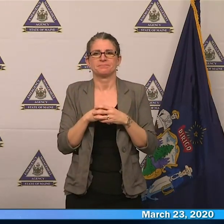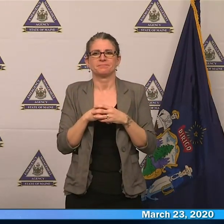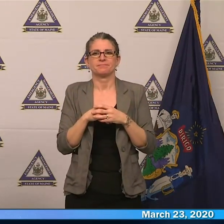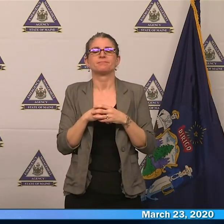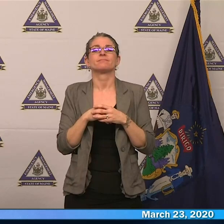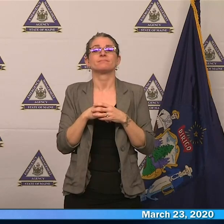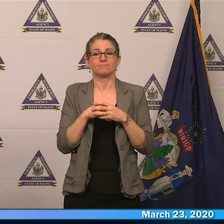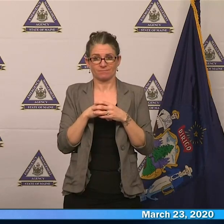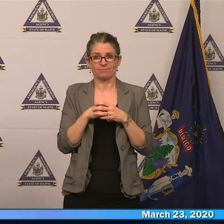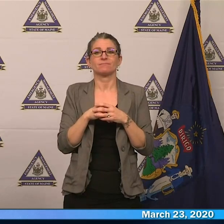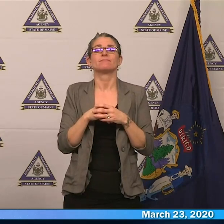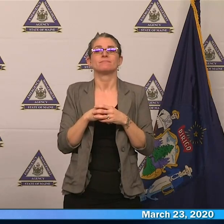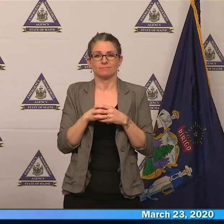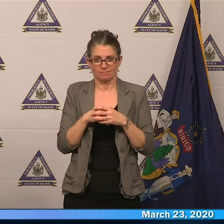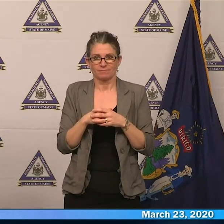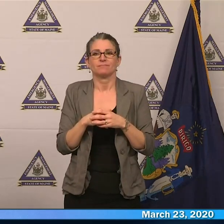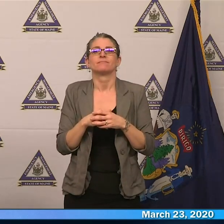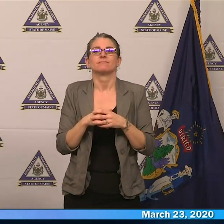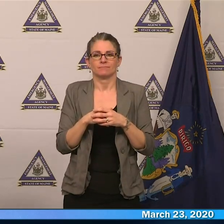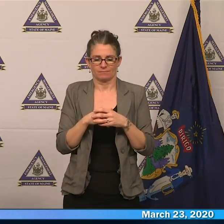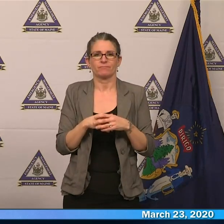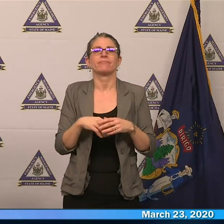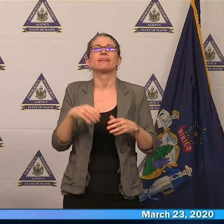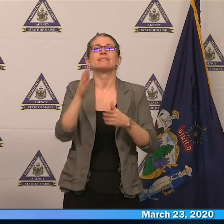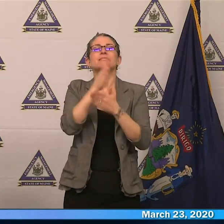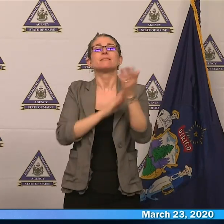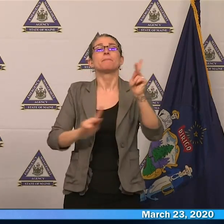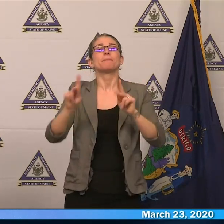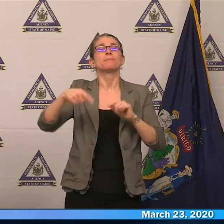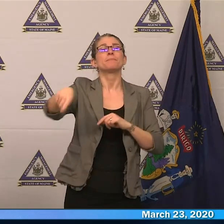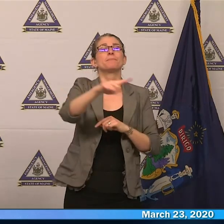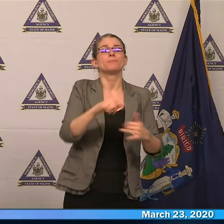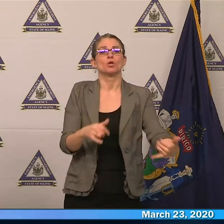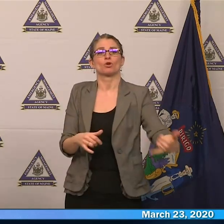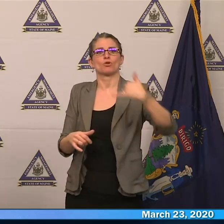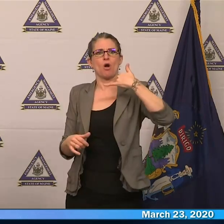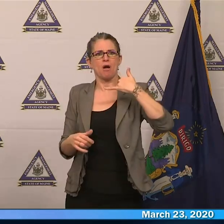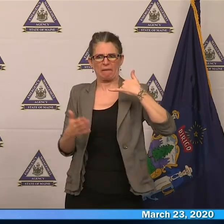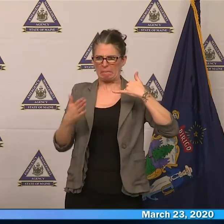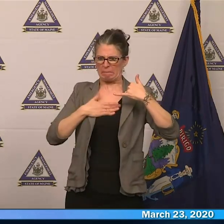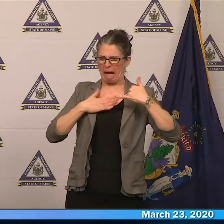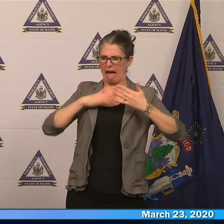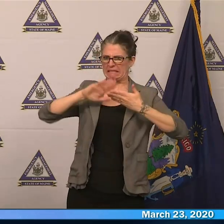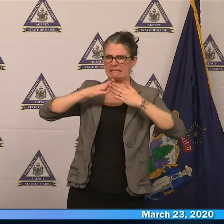community might have COVID-19. The supposition